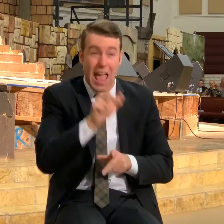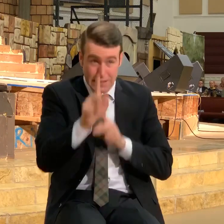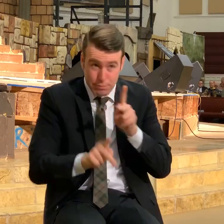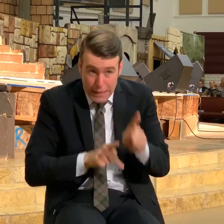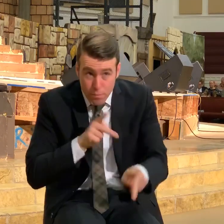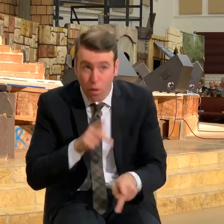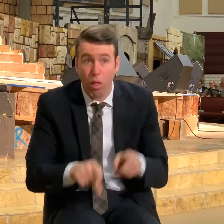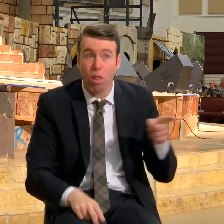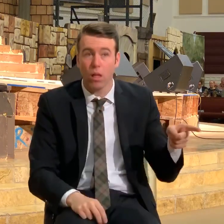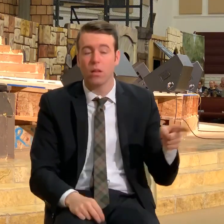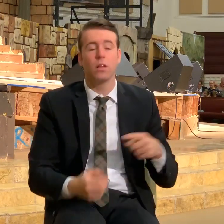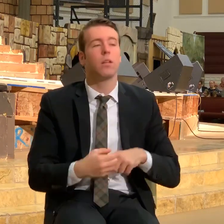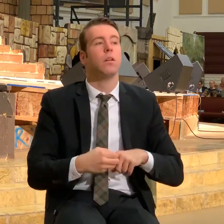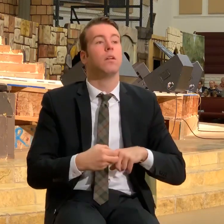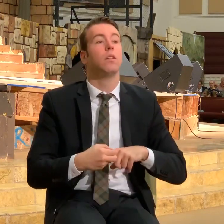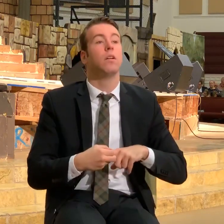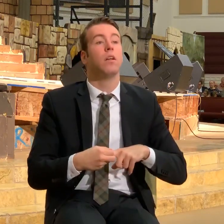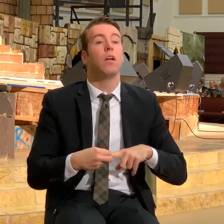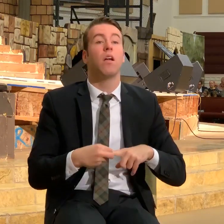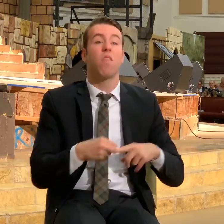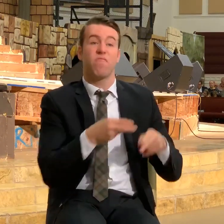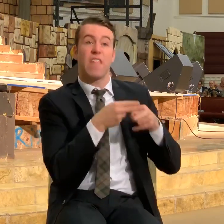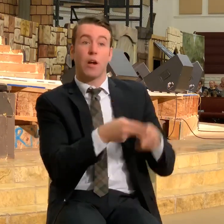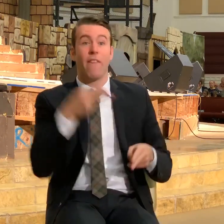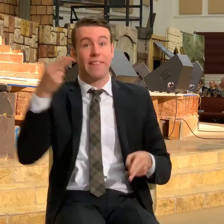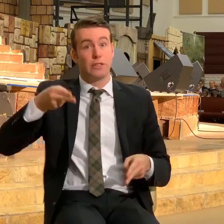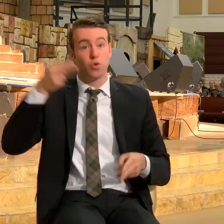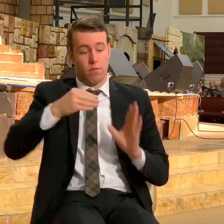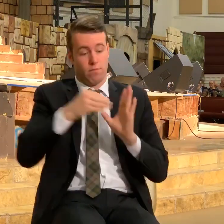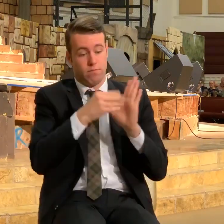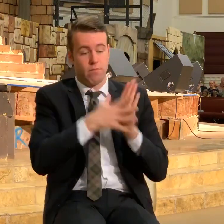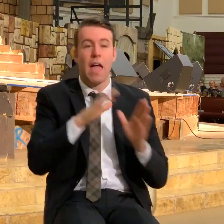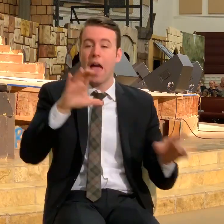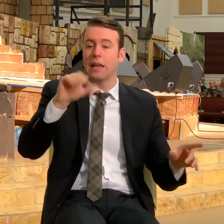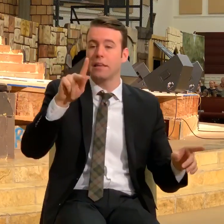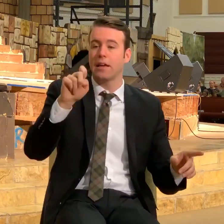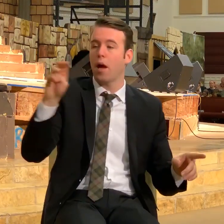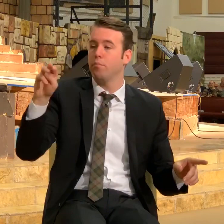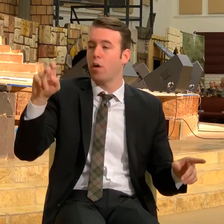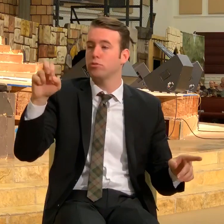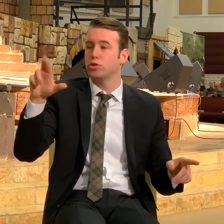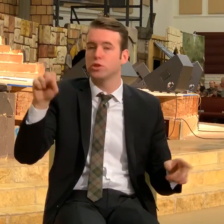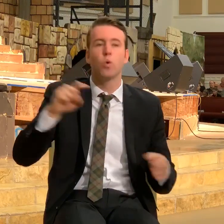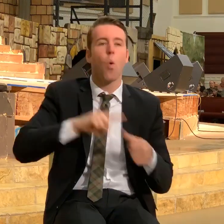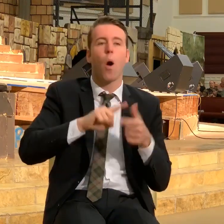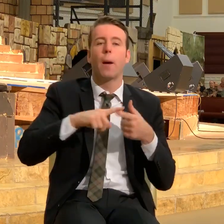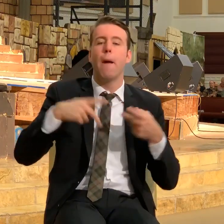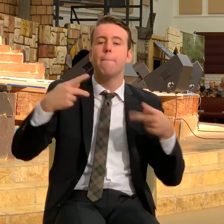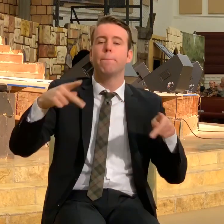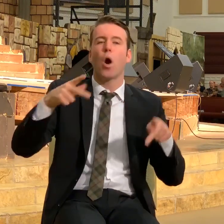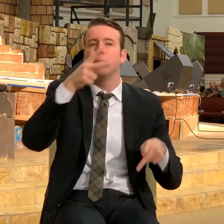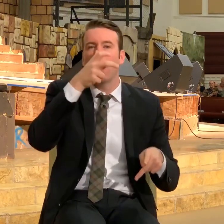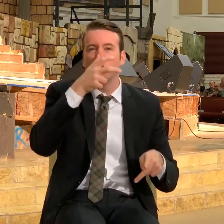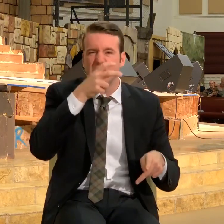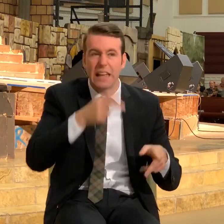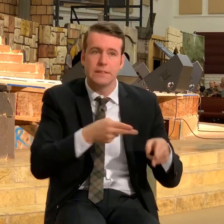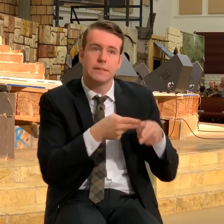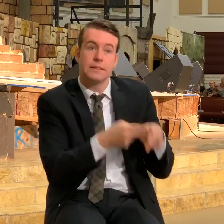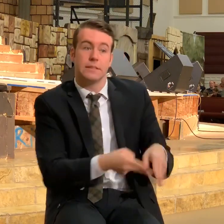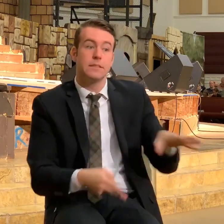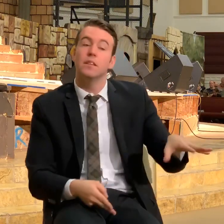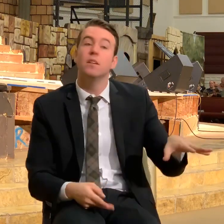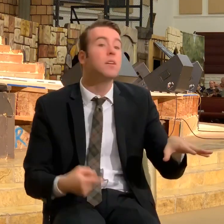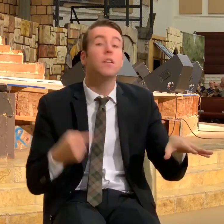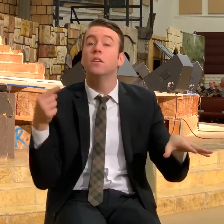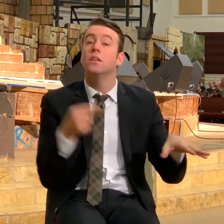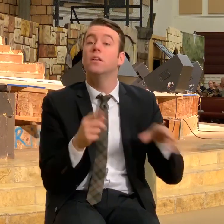people that would be known historically as cake mockers or party parasites that did